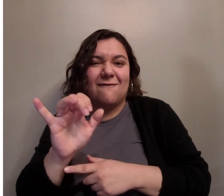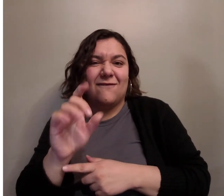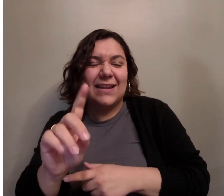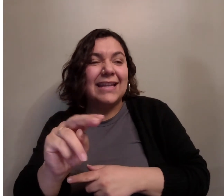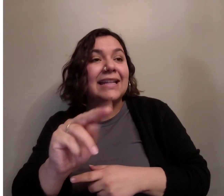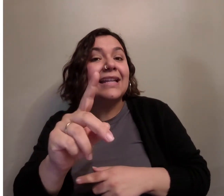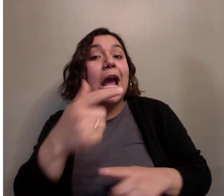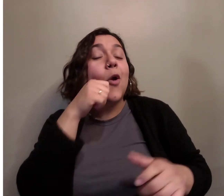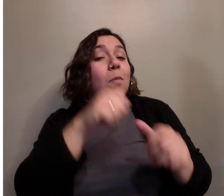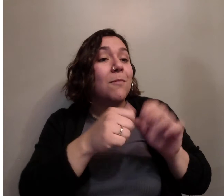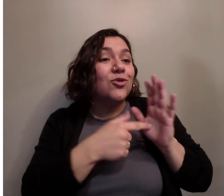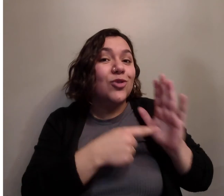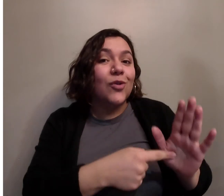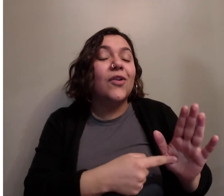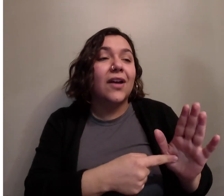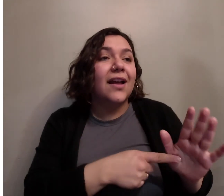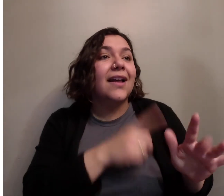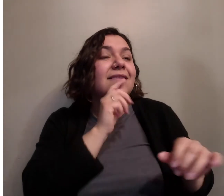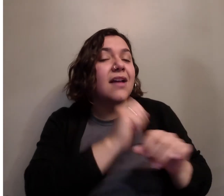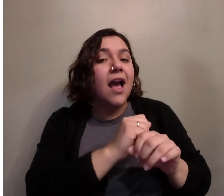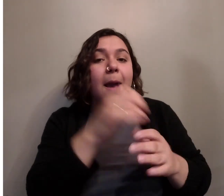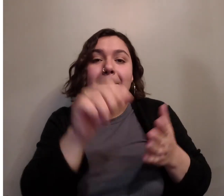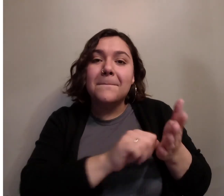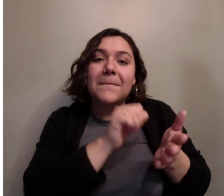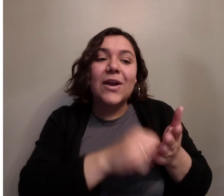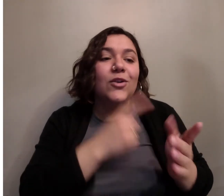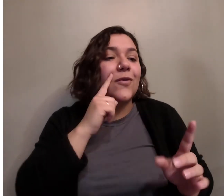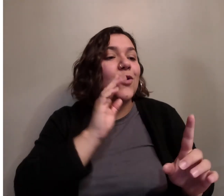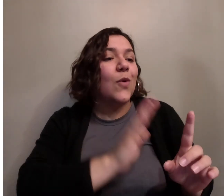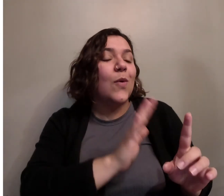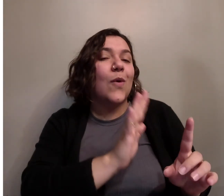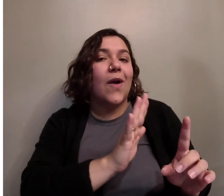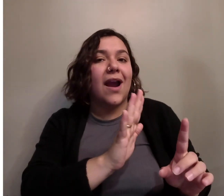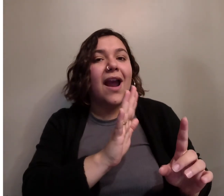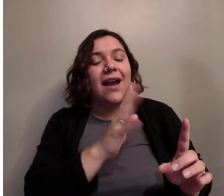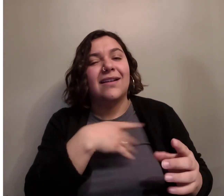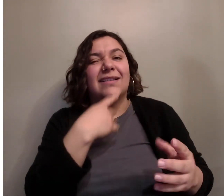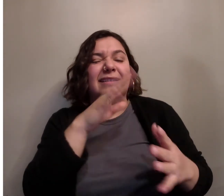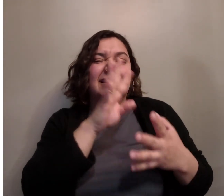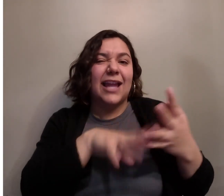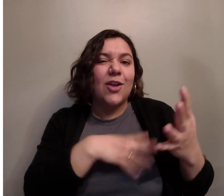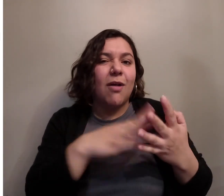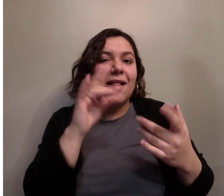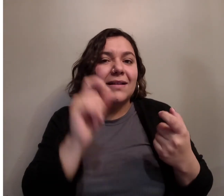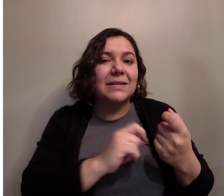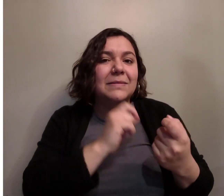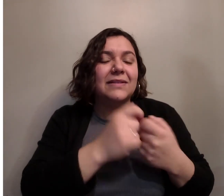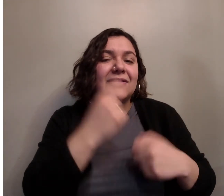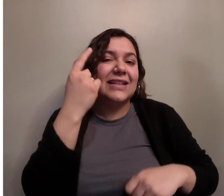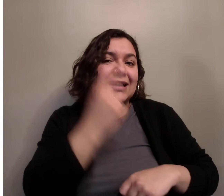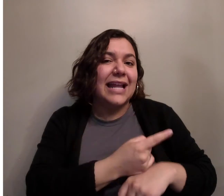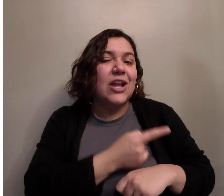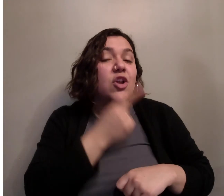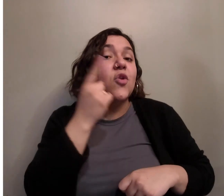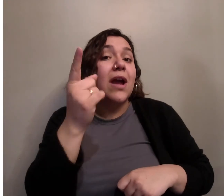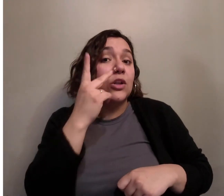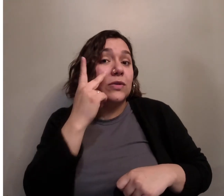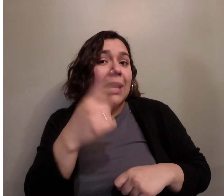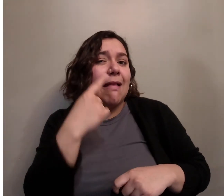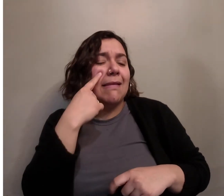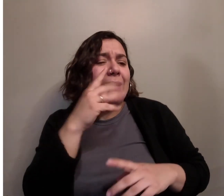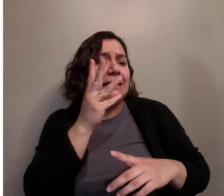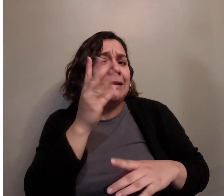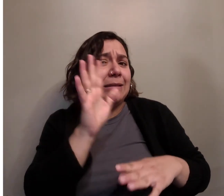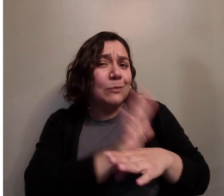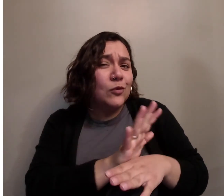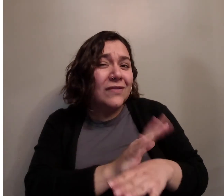and and I remember showing you actually a page of your schedule on a certain day where you